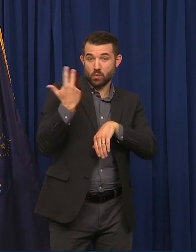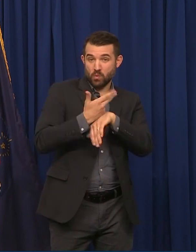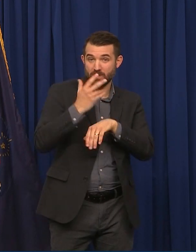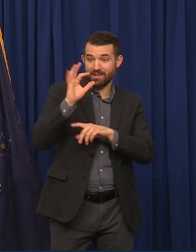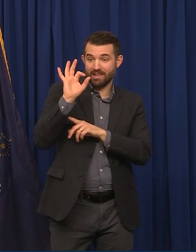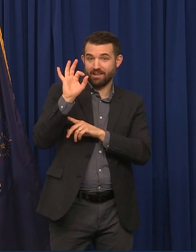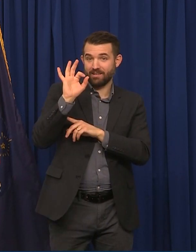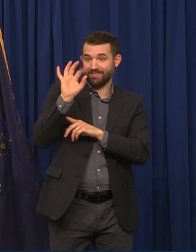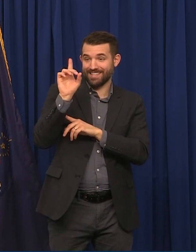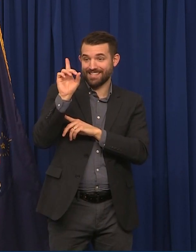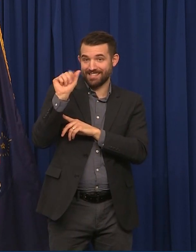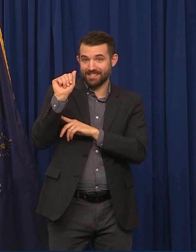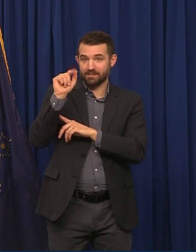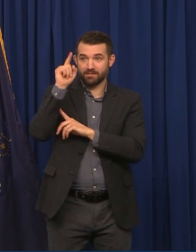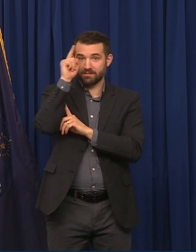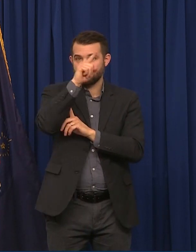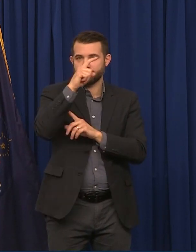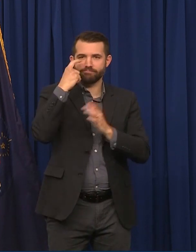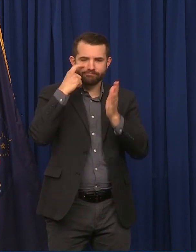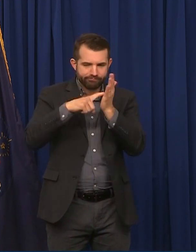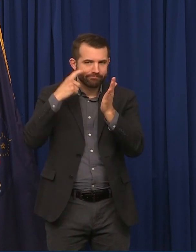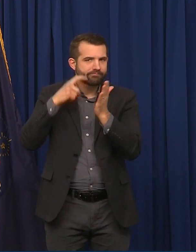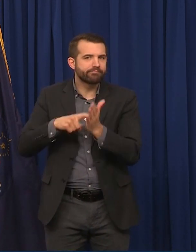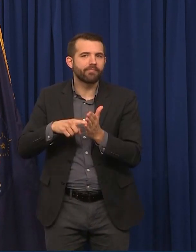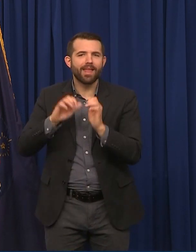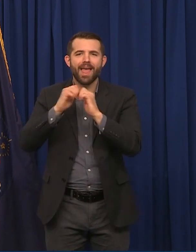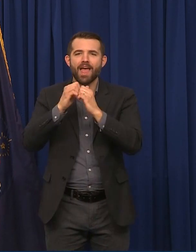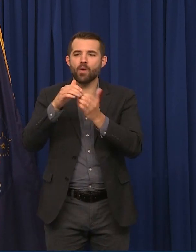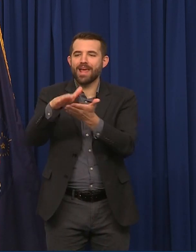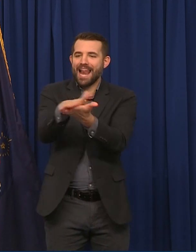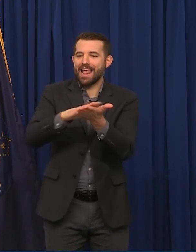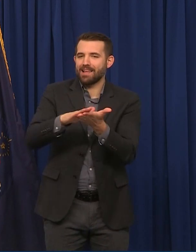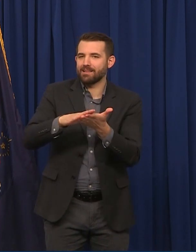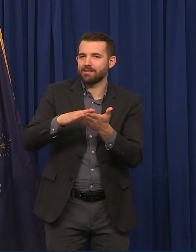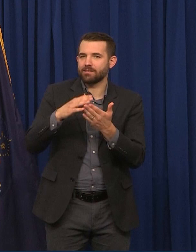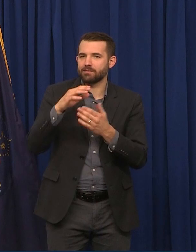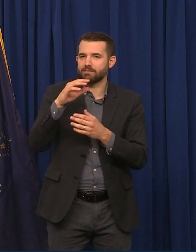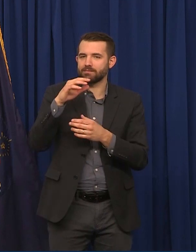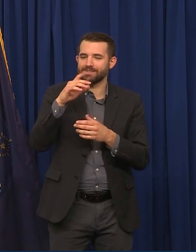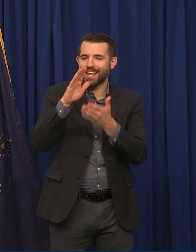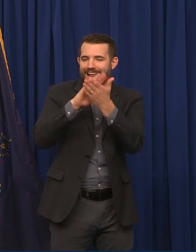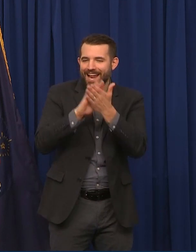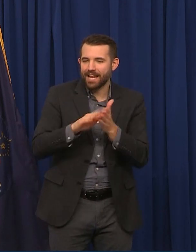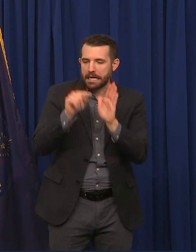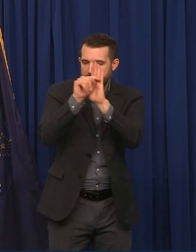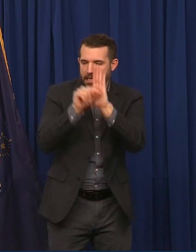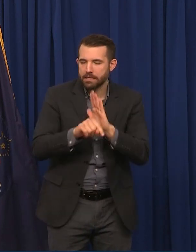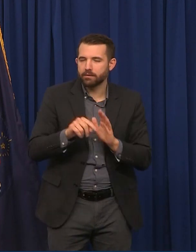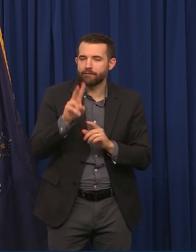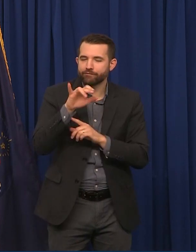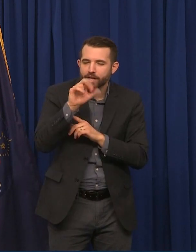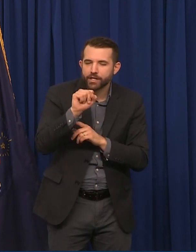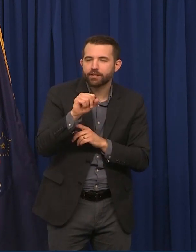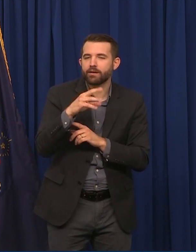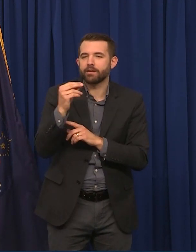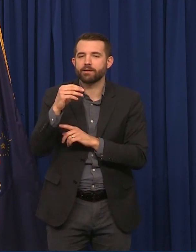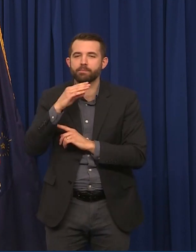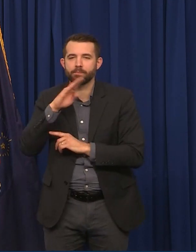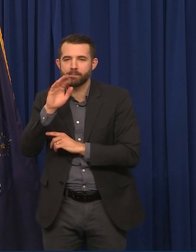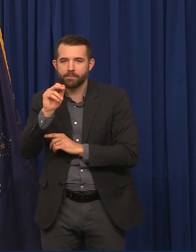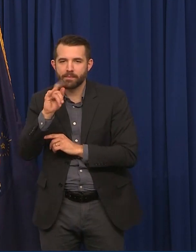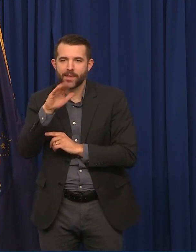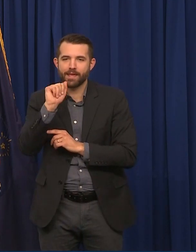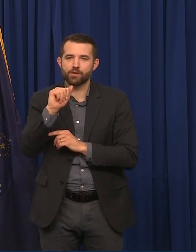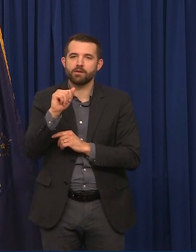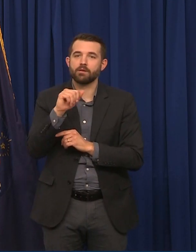sterilize PPE. There's one that was just approved about 48 hours ago, made by Battelle Systems. And so